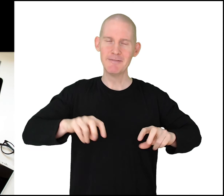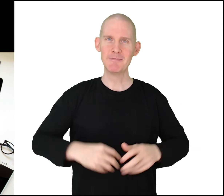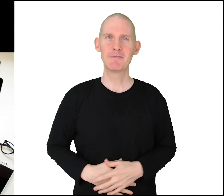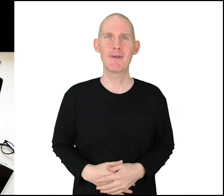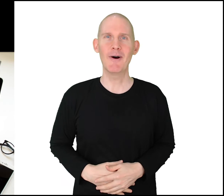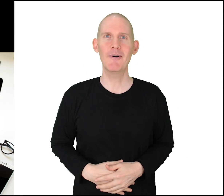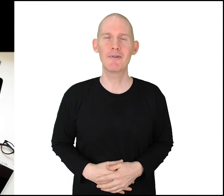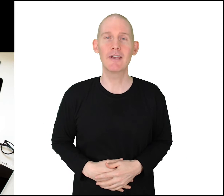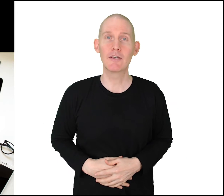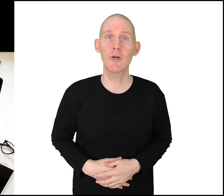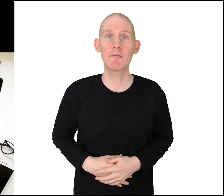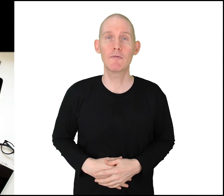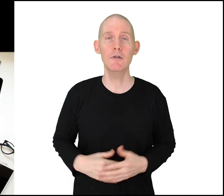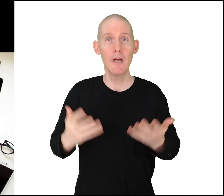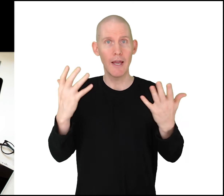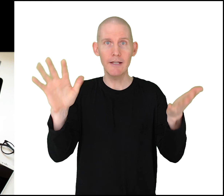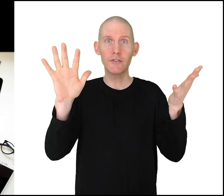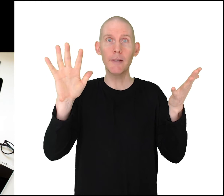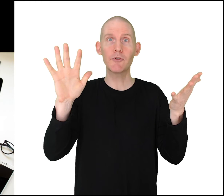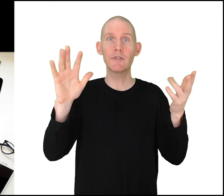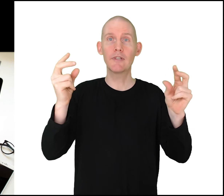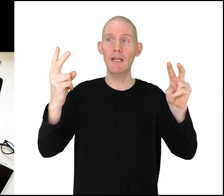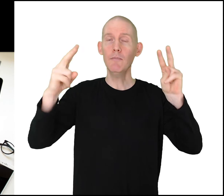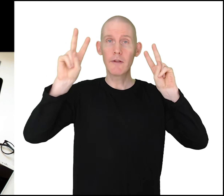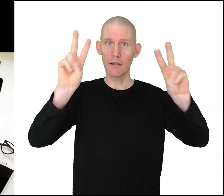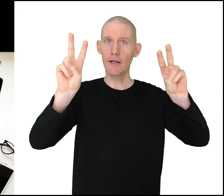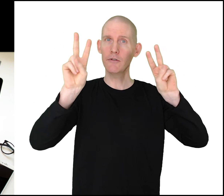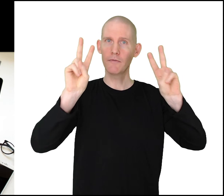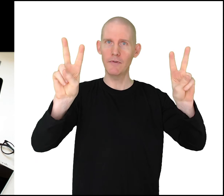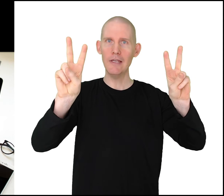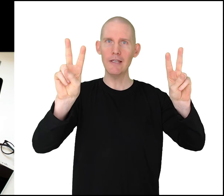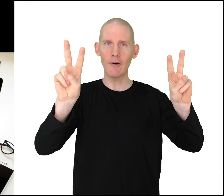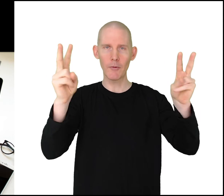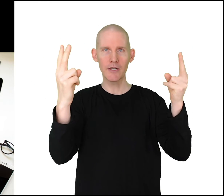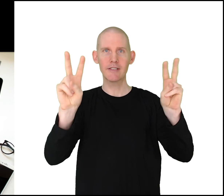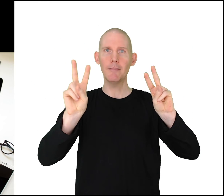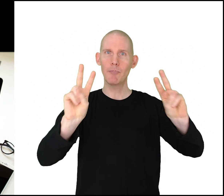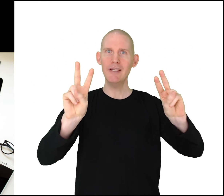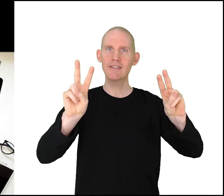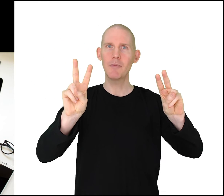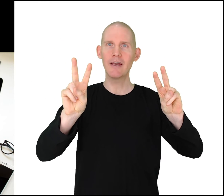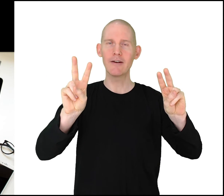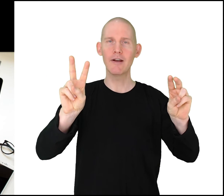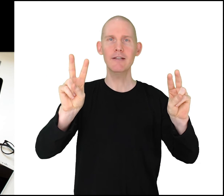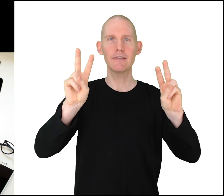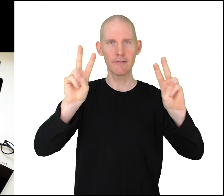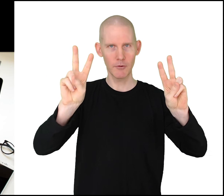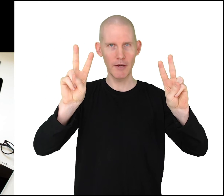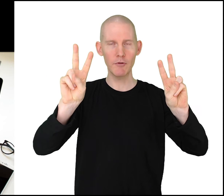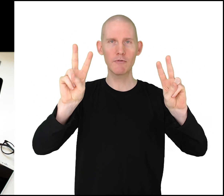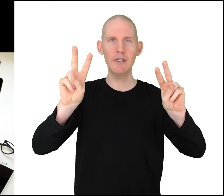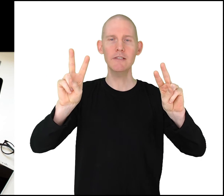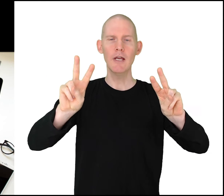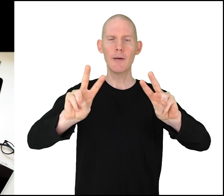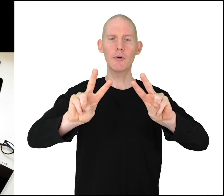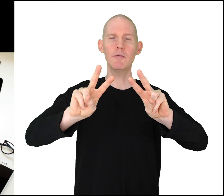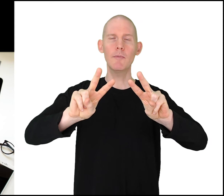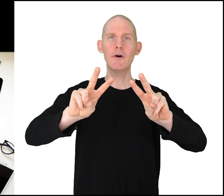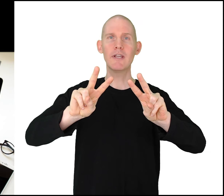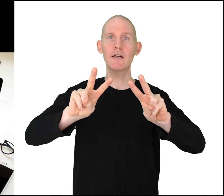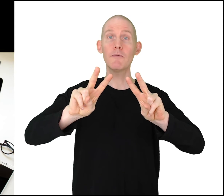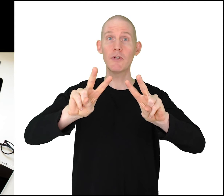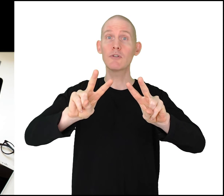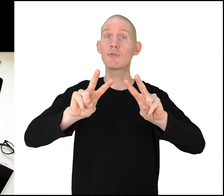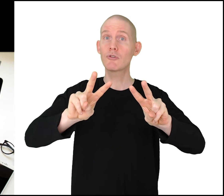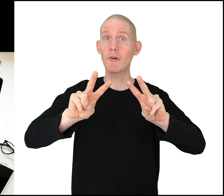Analysis. All right, quick review. Hand shapes are the same. The letters V, or we could say peace man, right? So we have those V's. Put them